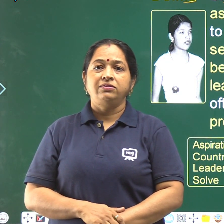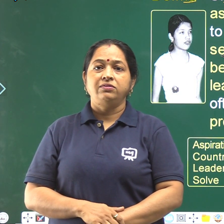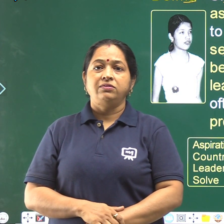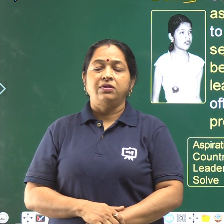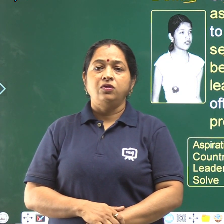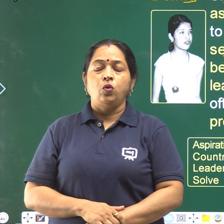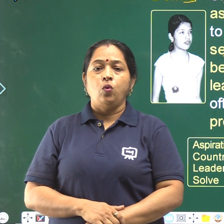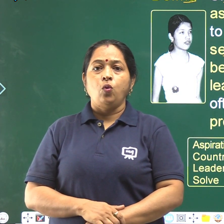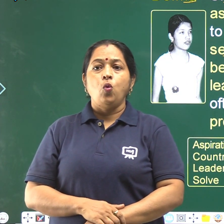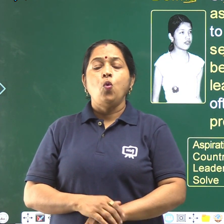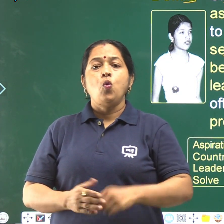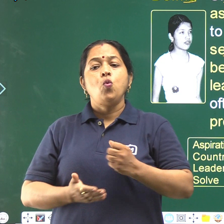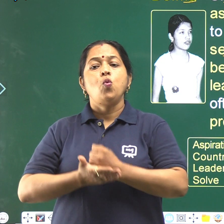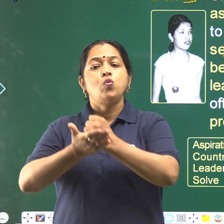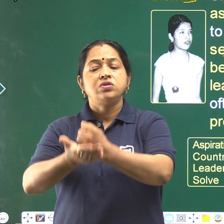to serve her country.